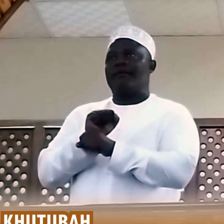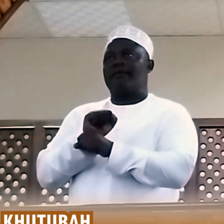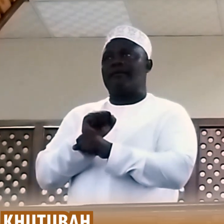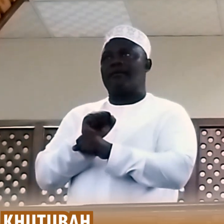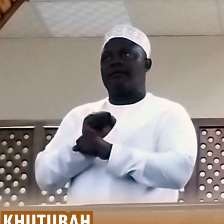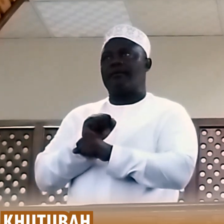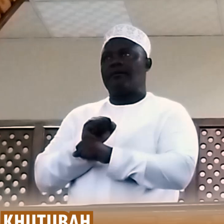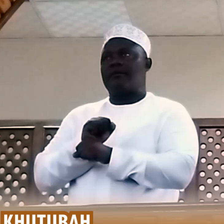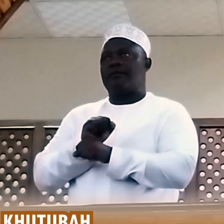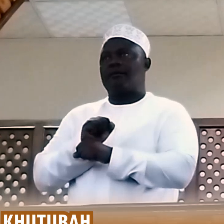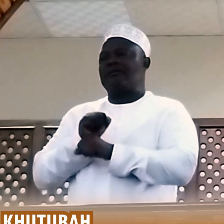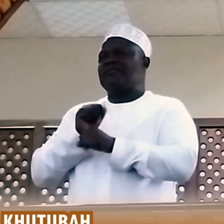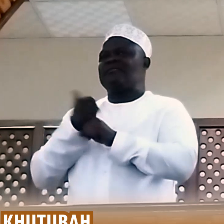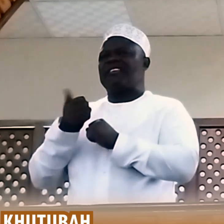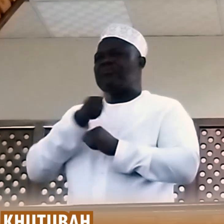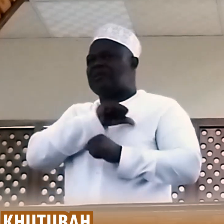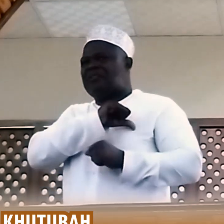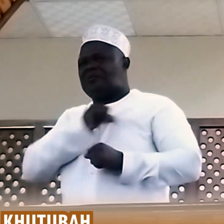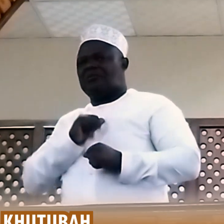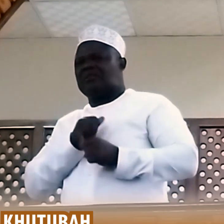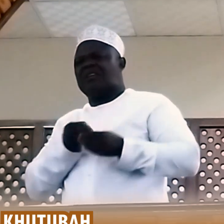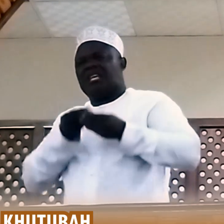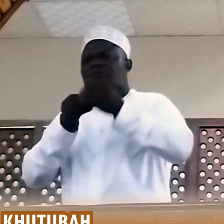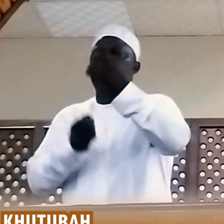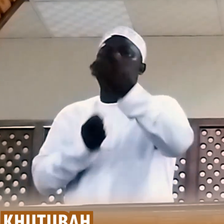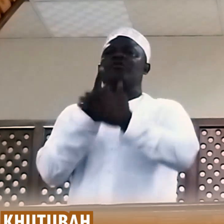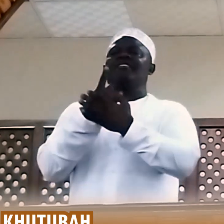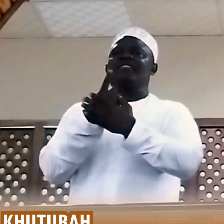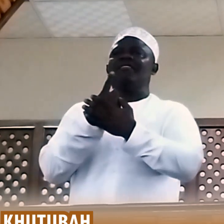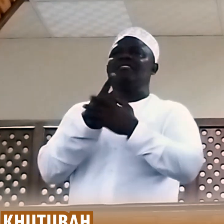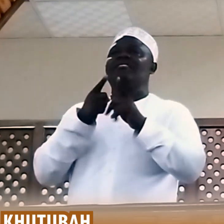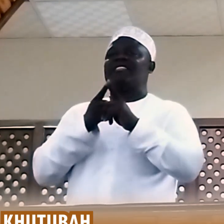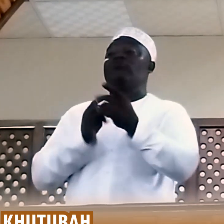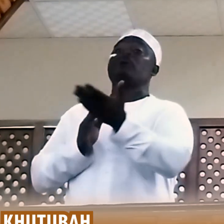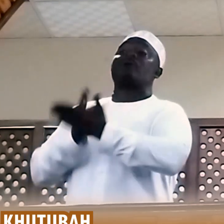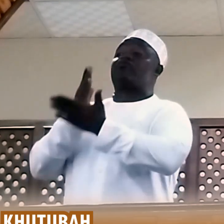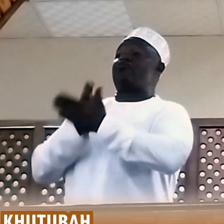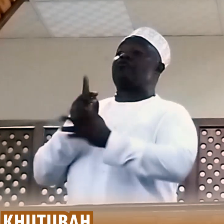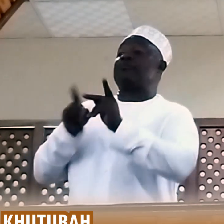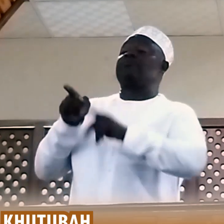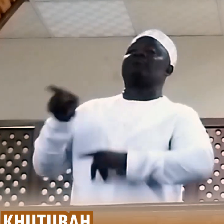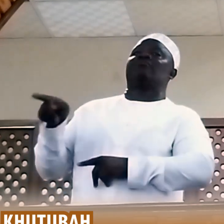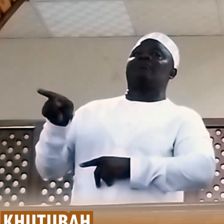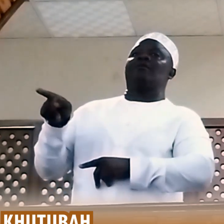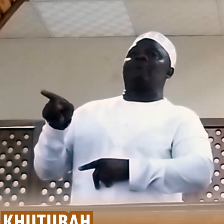are denied the chance are always the rightful ones